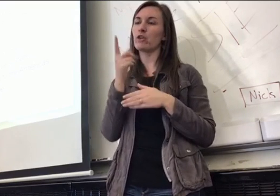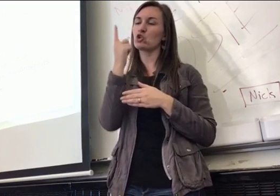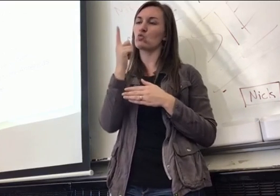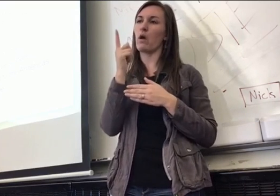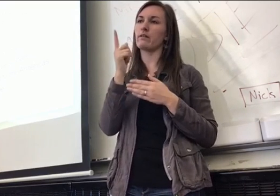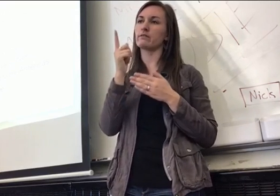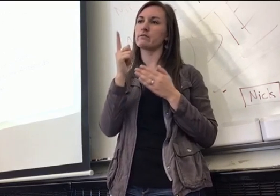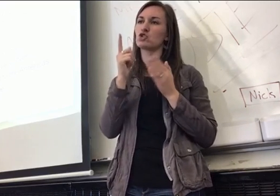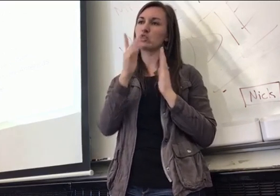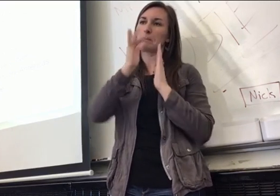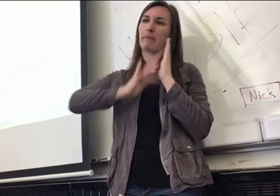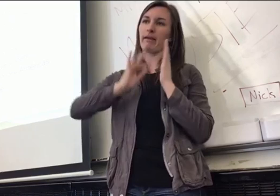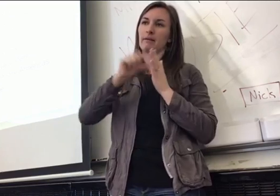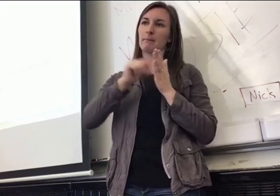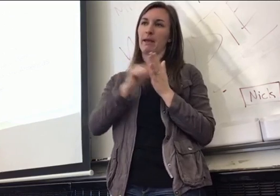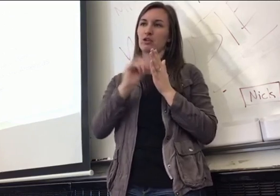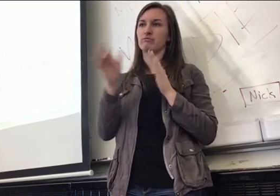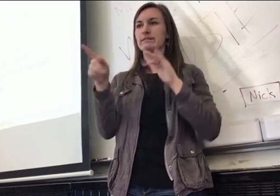page.